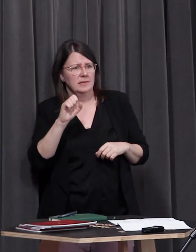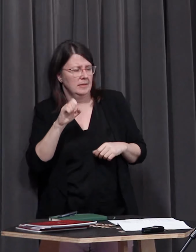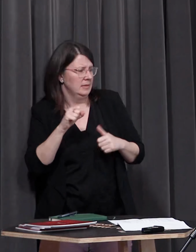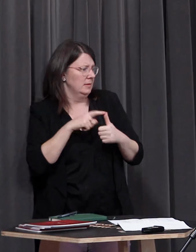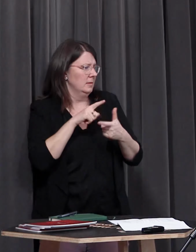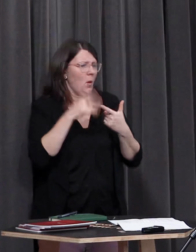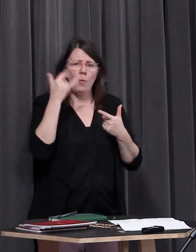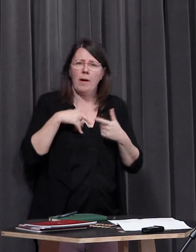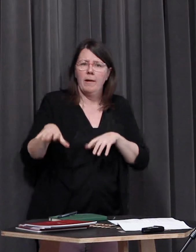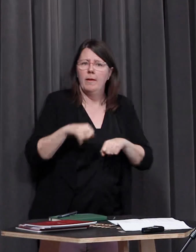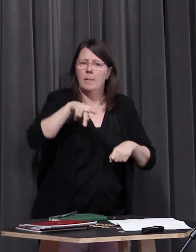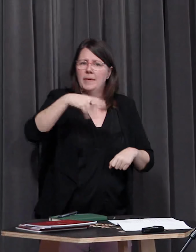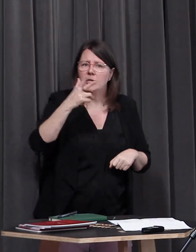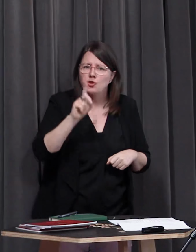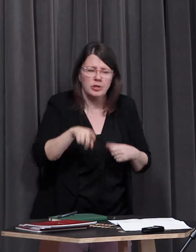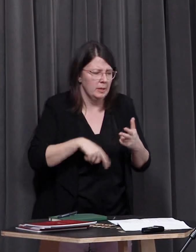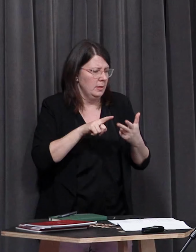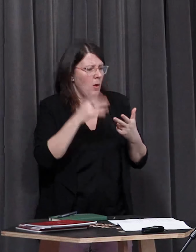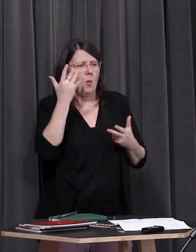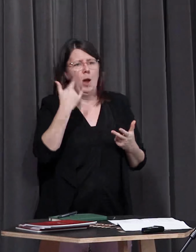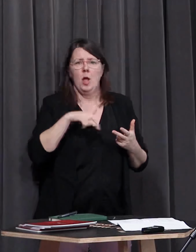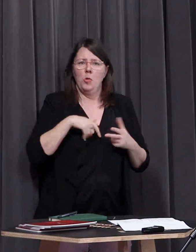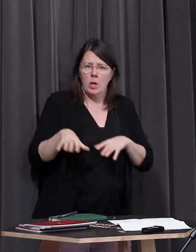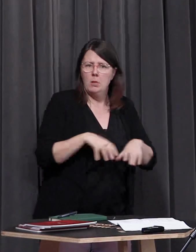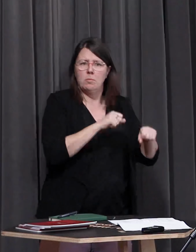do this work that we do, and where that why comes from.